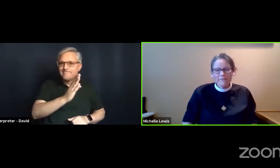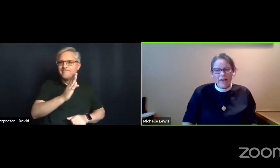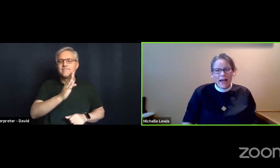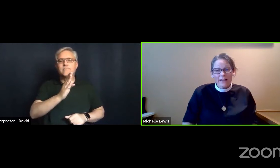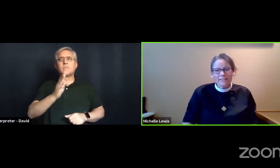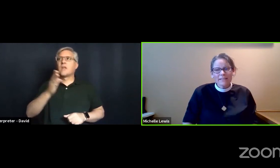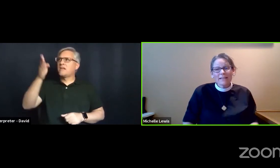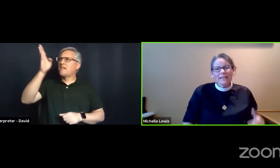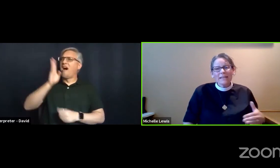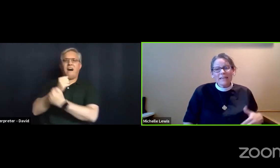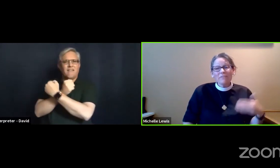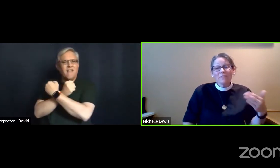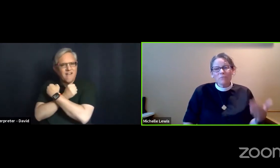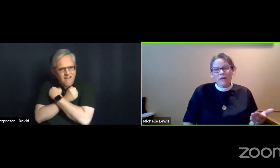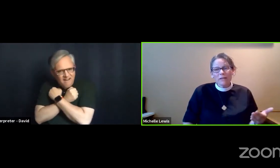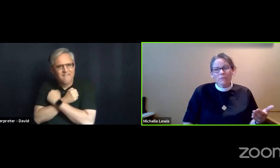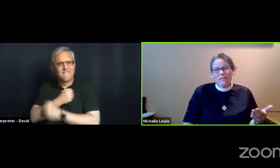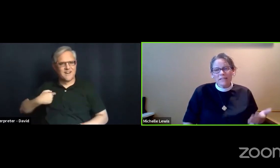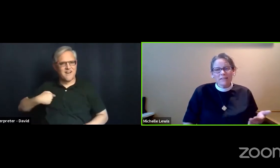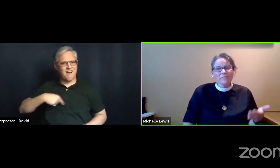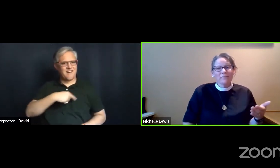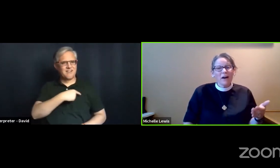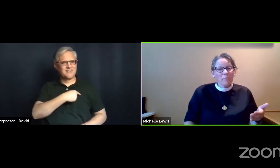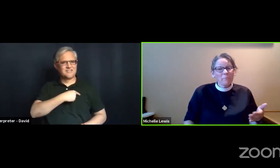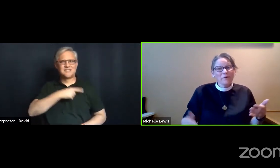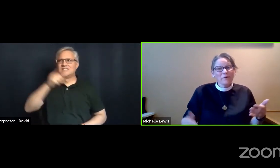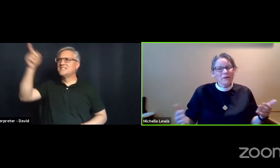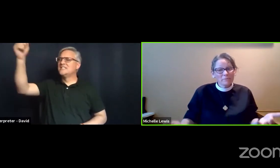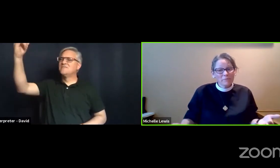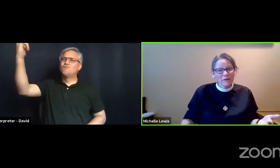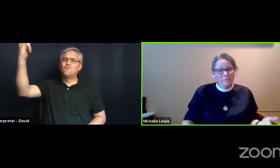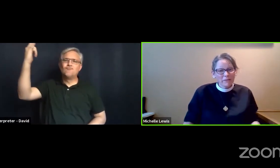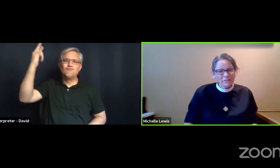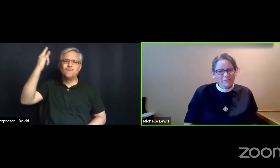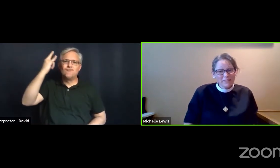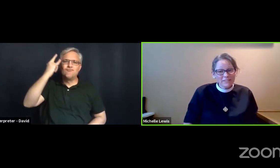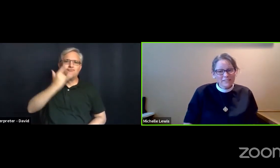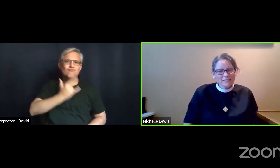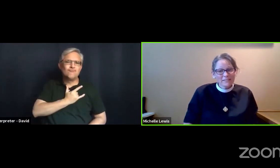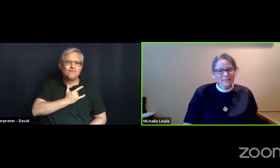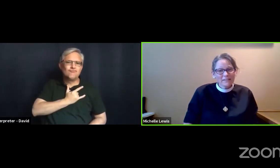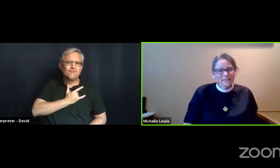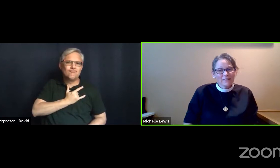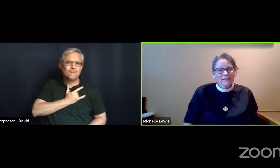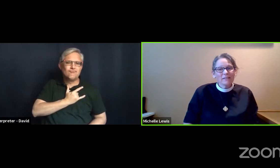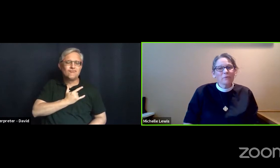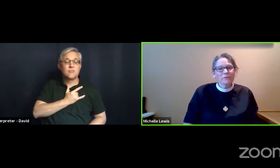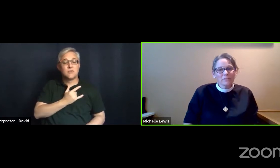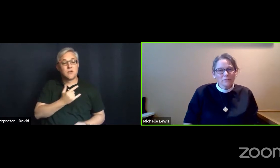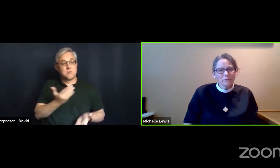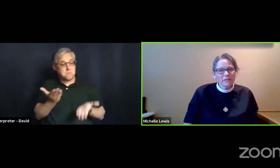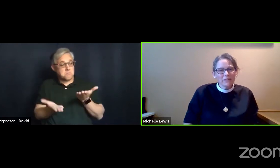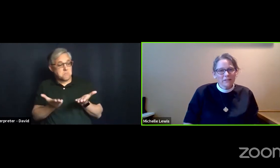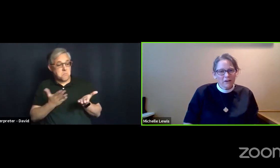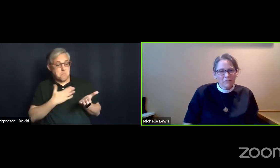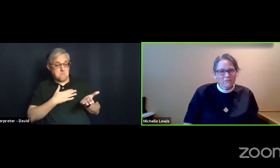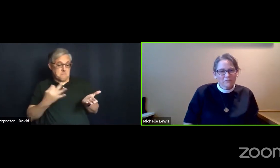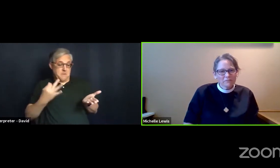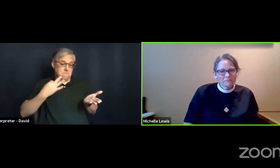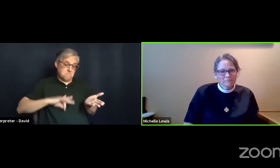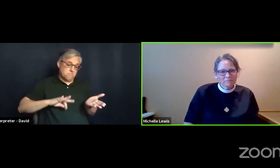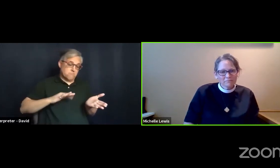And that even when we give up some of our benefits, there will still be